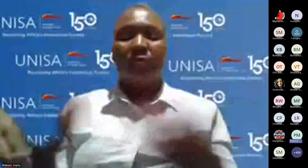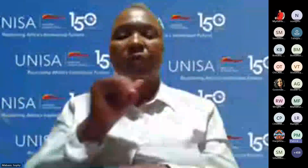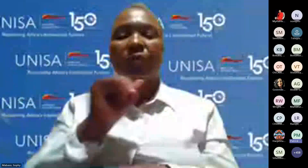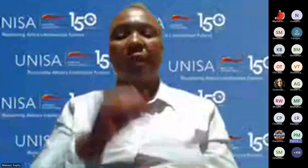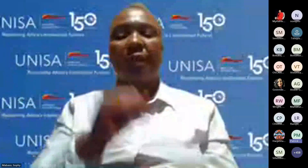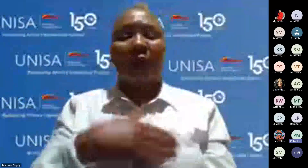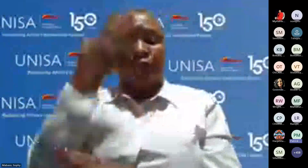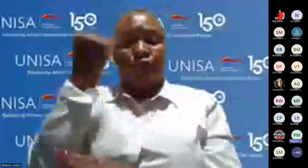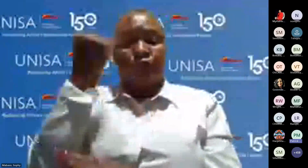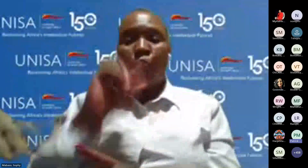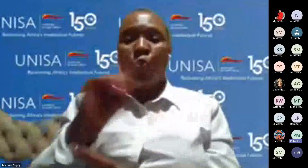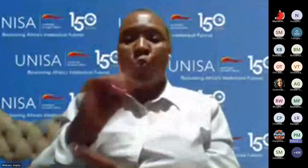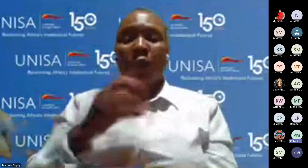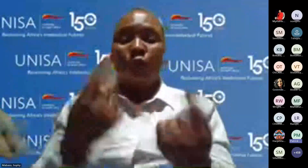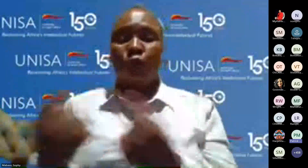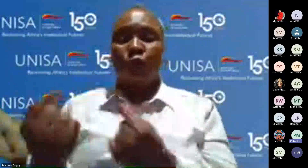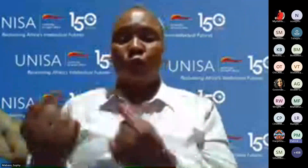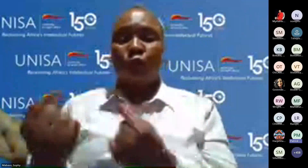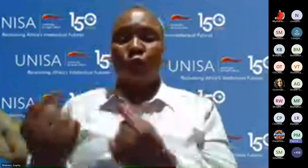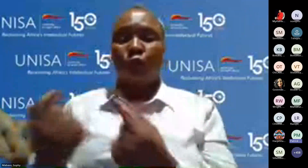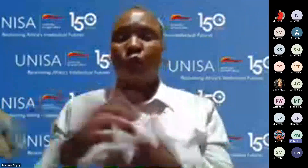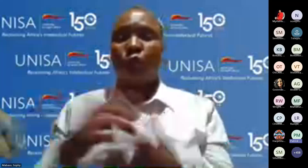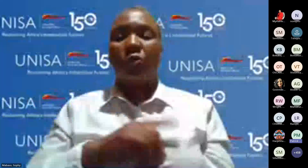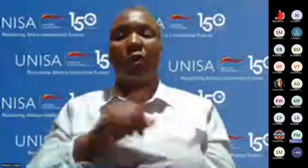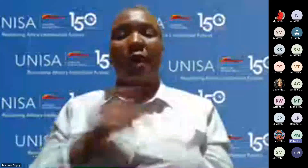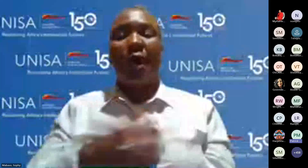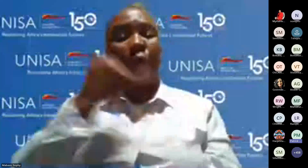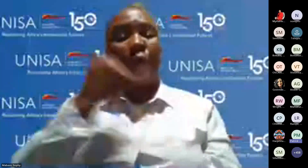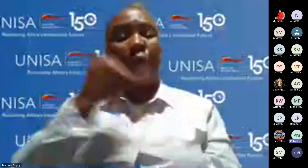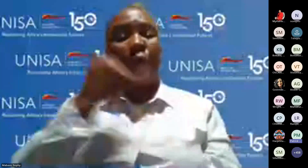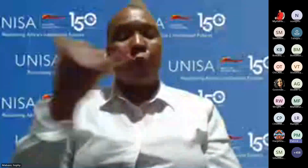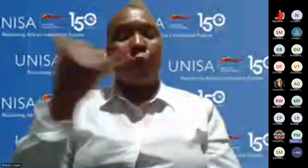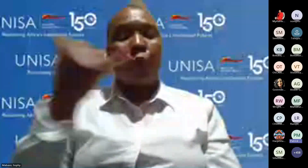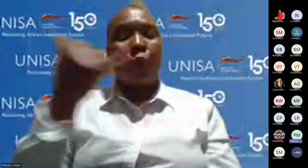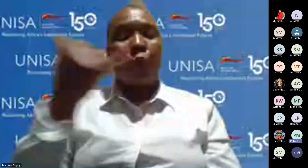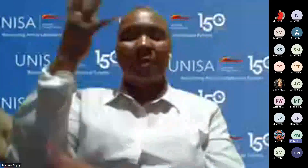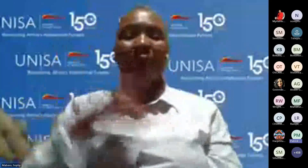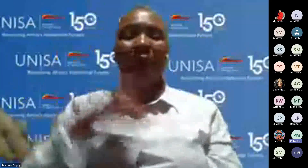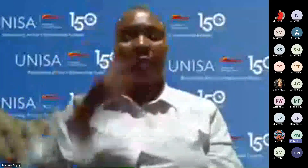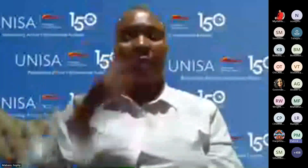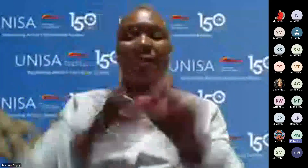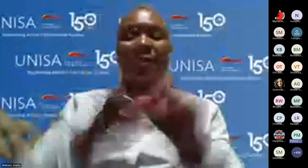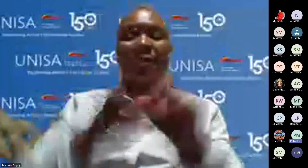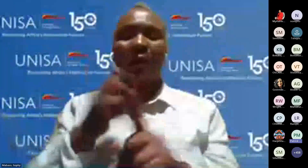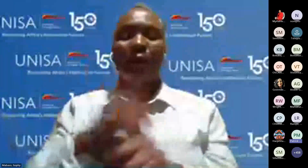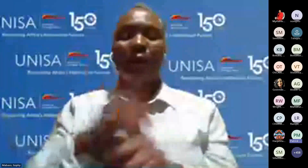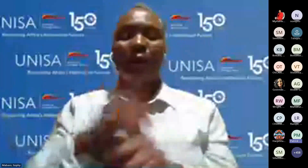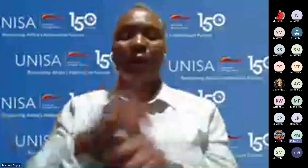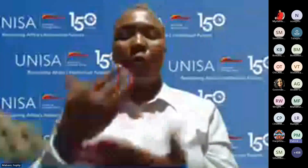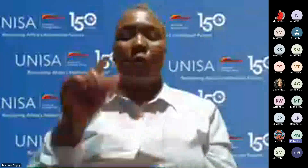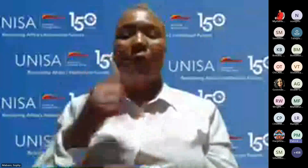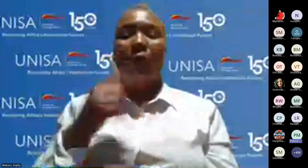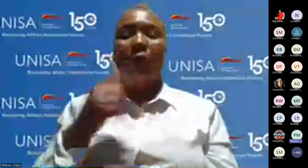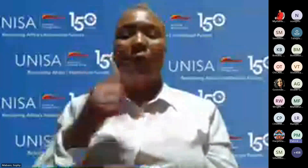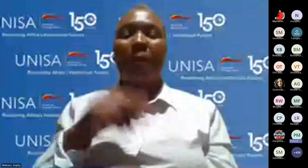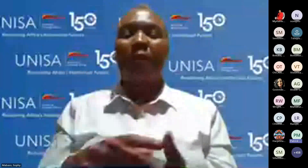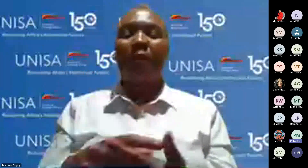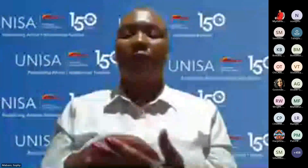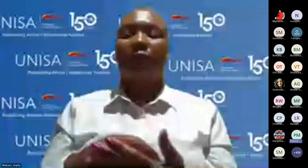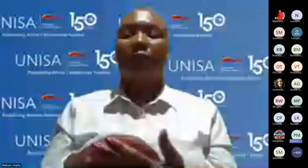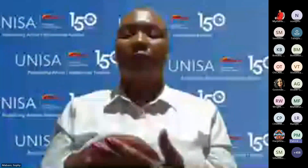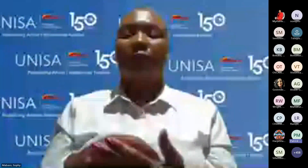do, because even when I called the lecturer, I think the lecturer, I only managed to get hold of the lecturer at about 7:20 in the